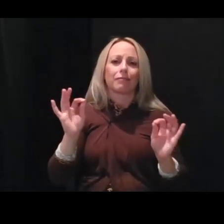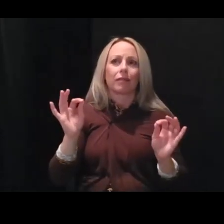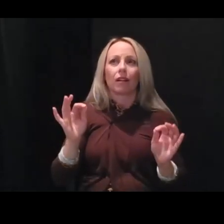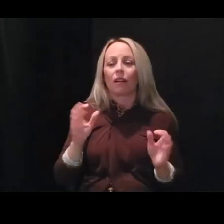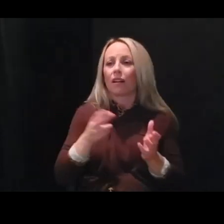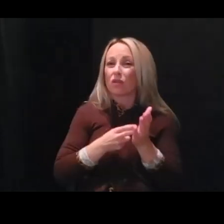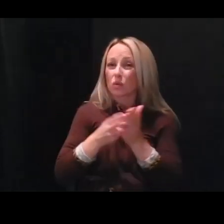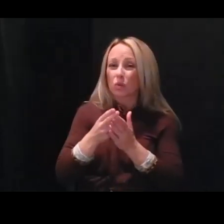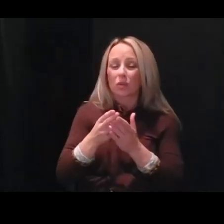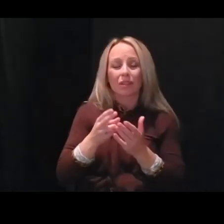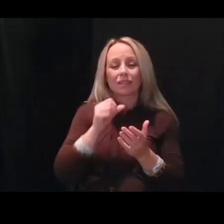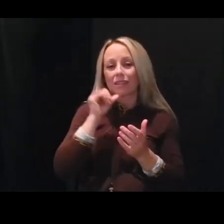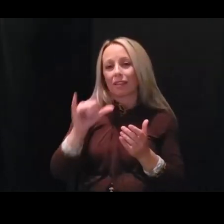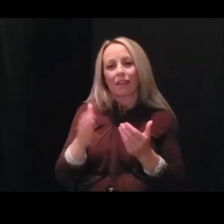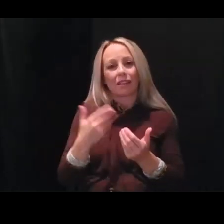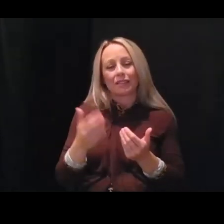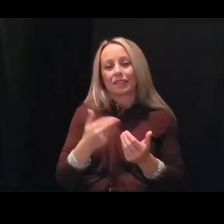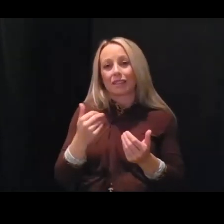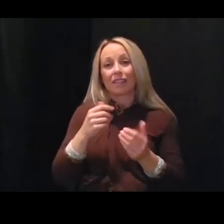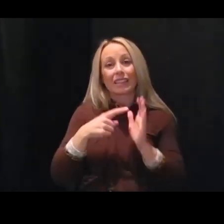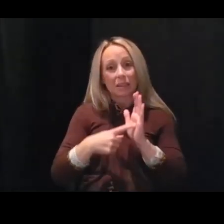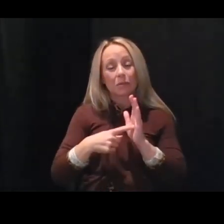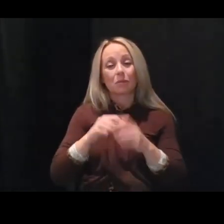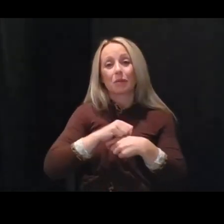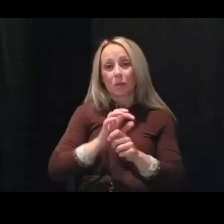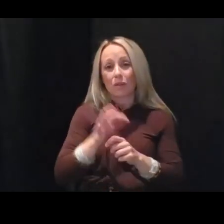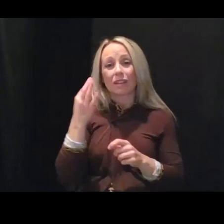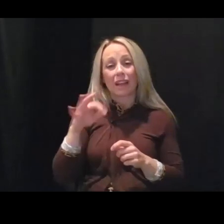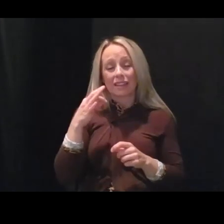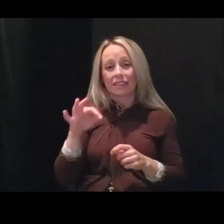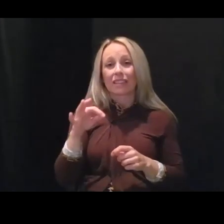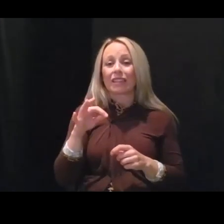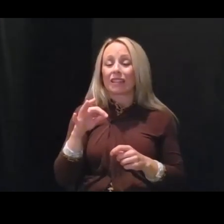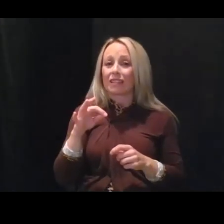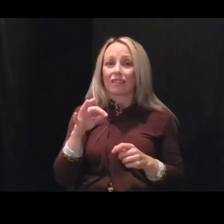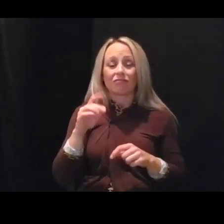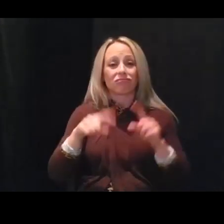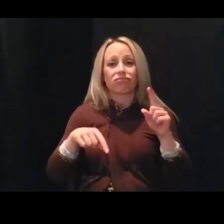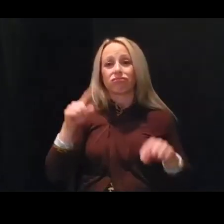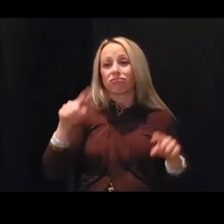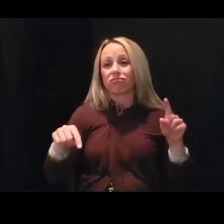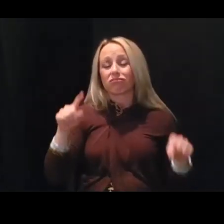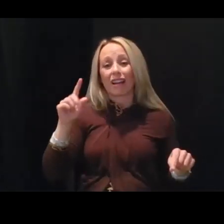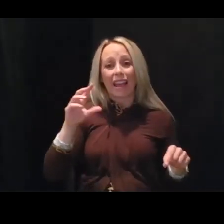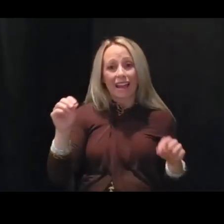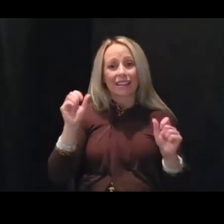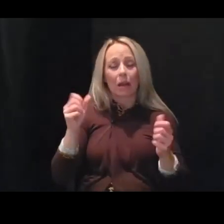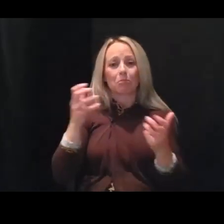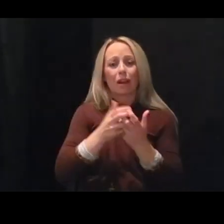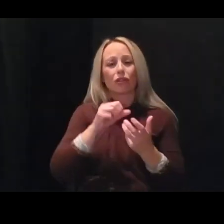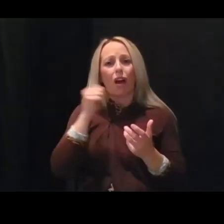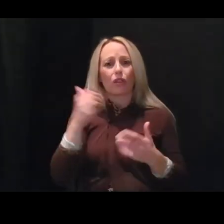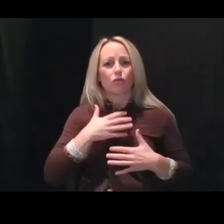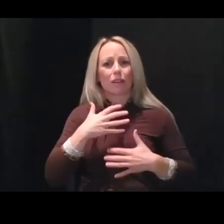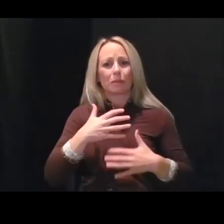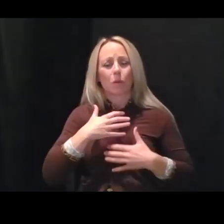measurable. The symptoms of COVID-19 are vast and similar to symptoms of a number of respiratory illnesses and some